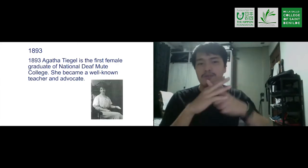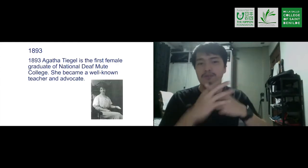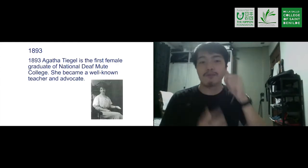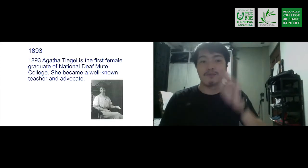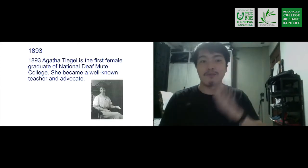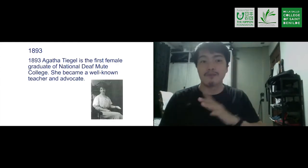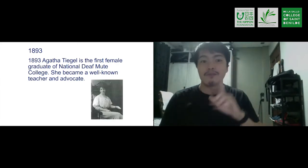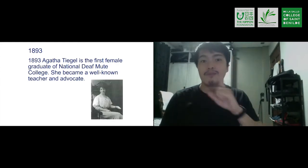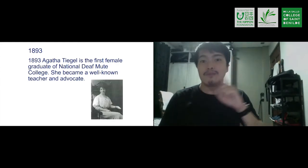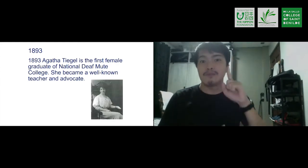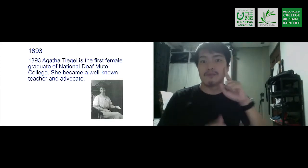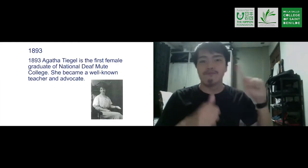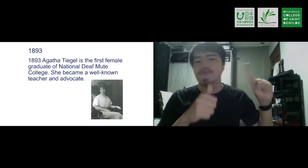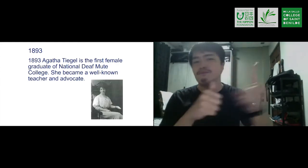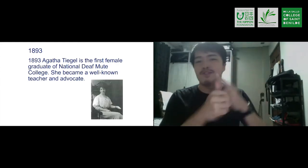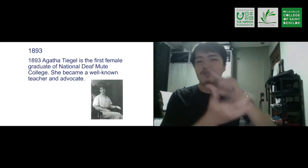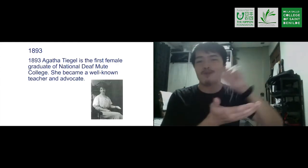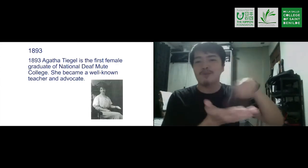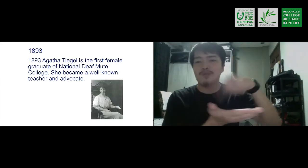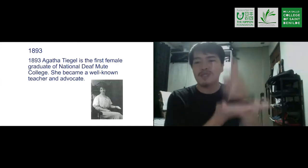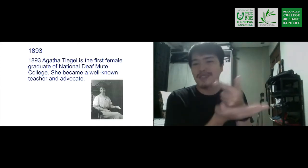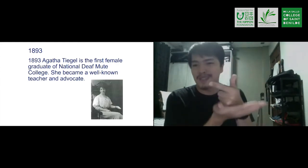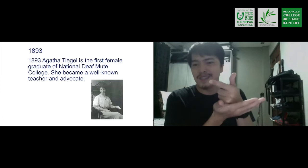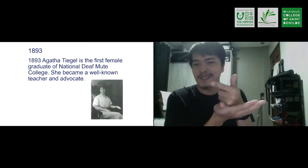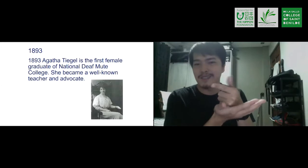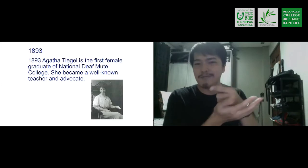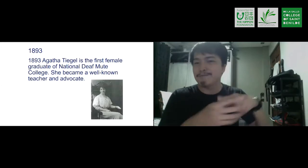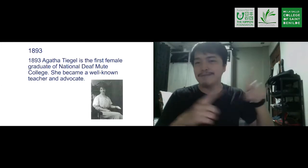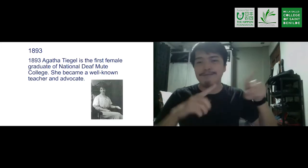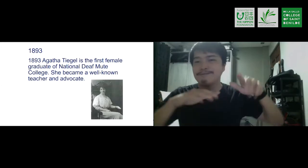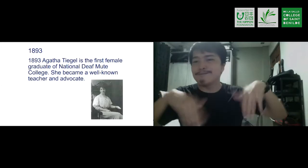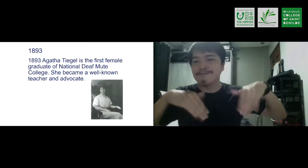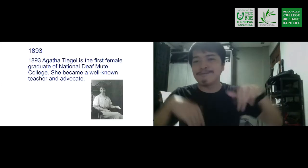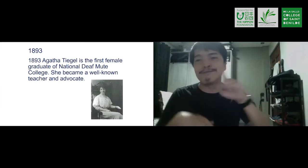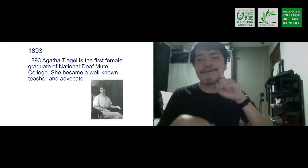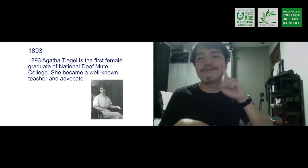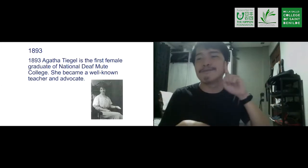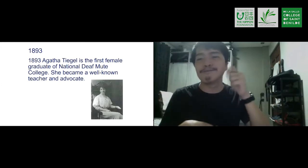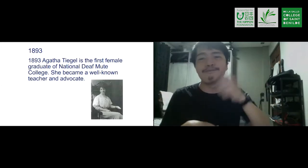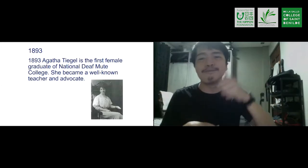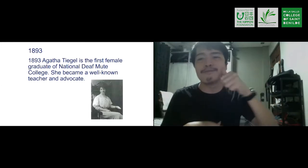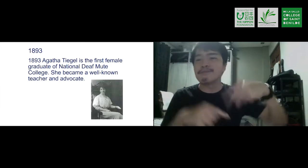In 1883, a deaf woman was the first to graduate,